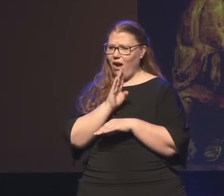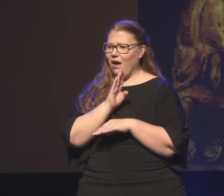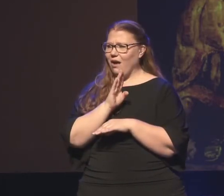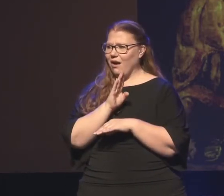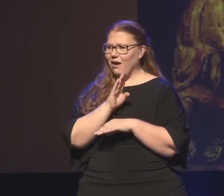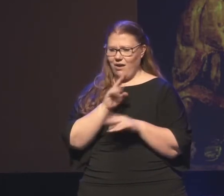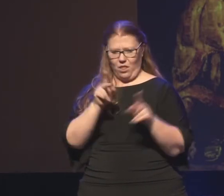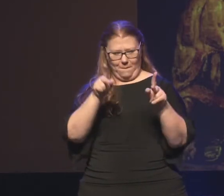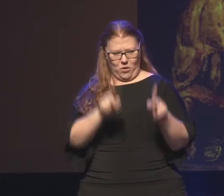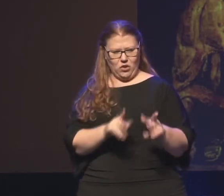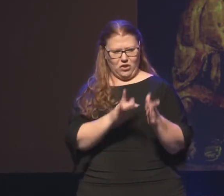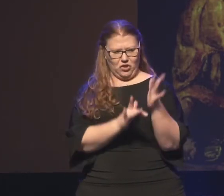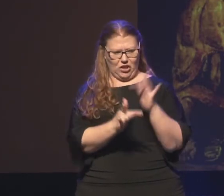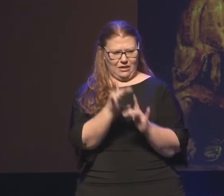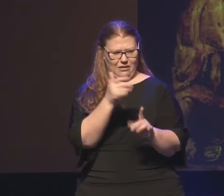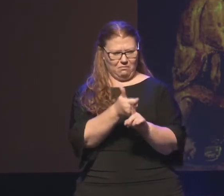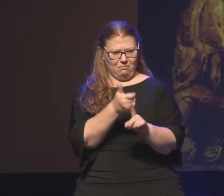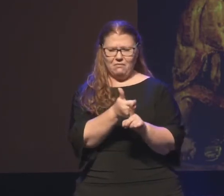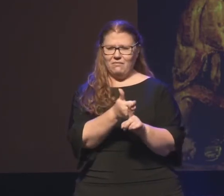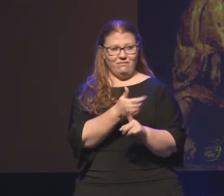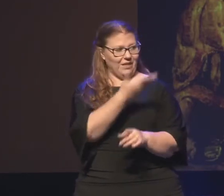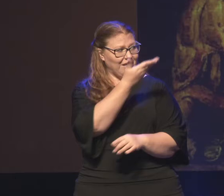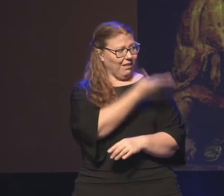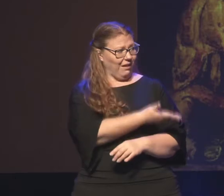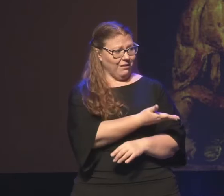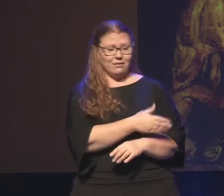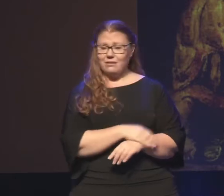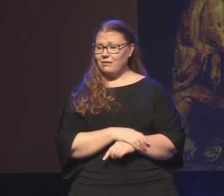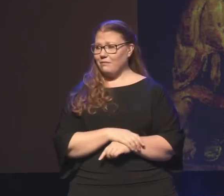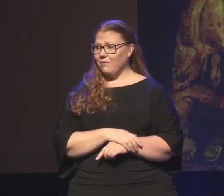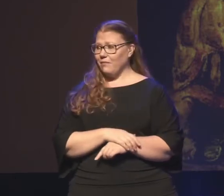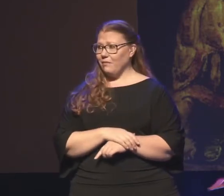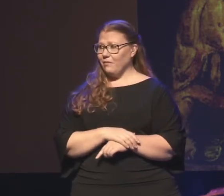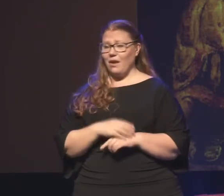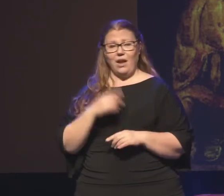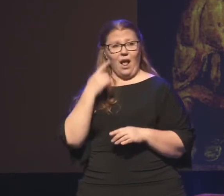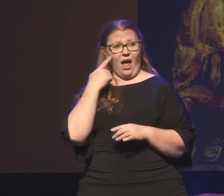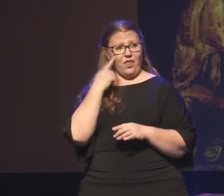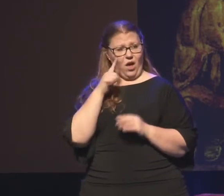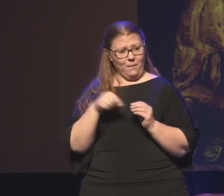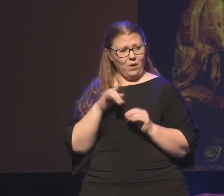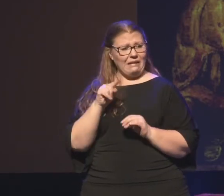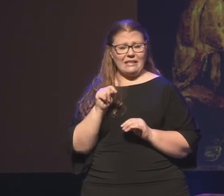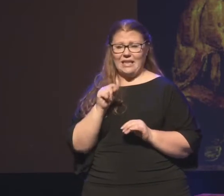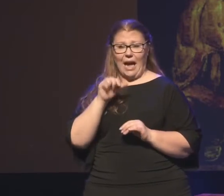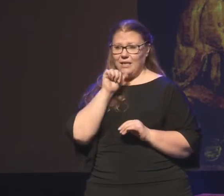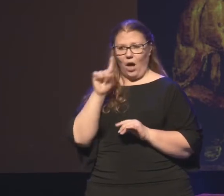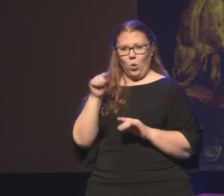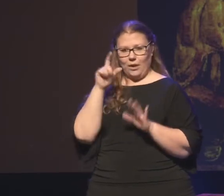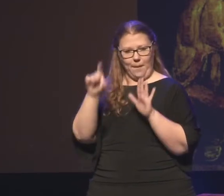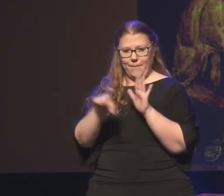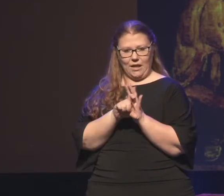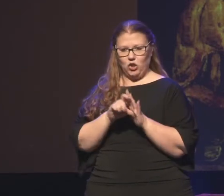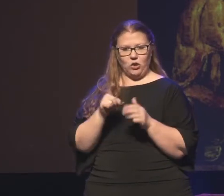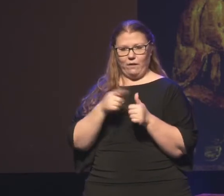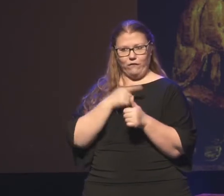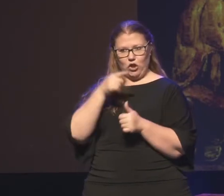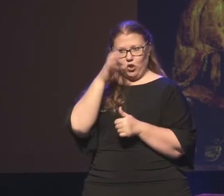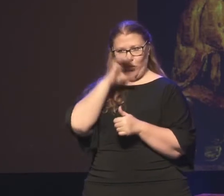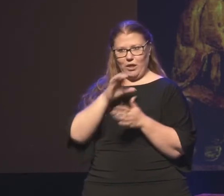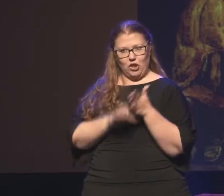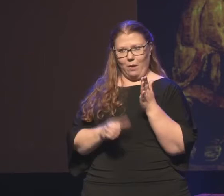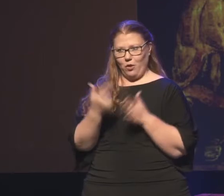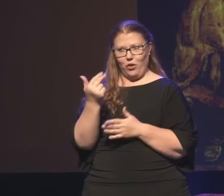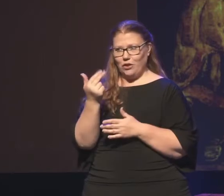the person of Jesus, it's this. And I thought about it. I thought, you know what? It's not just a picture of 1 Corinthians